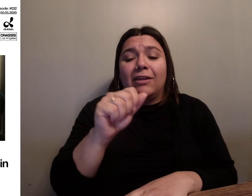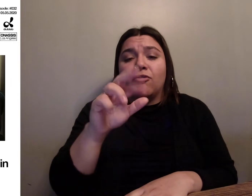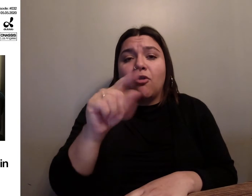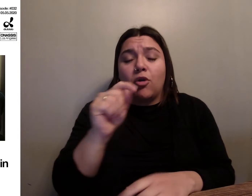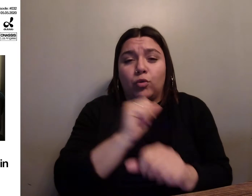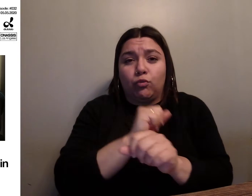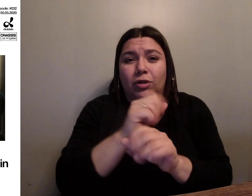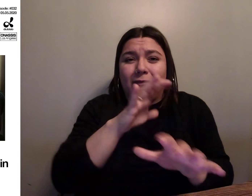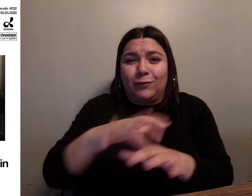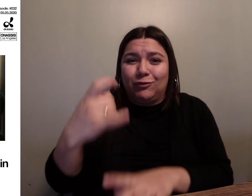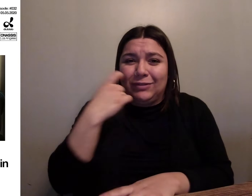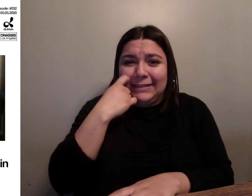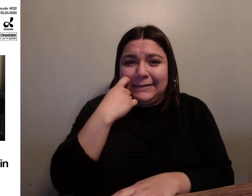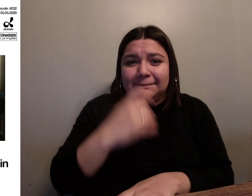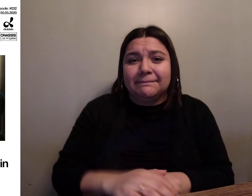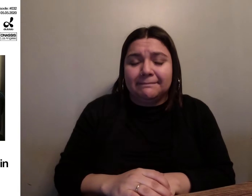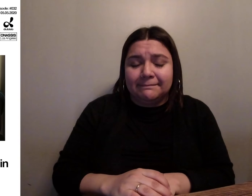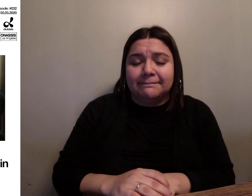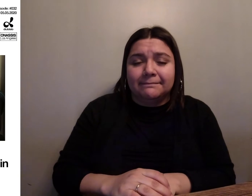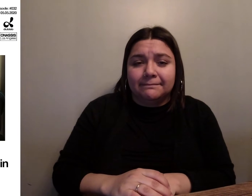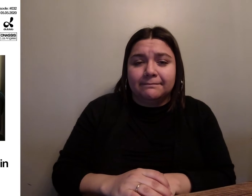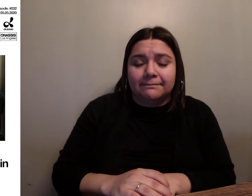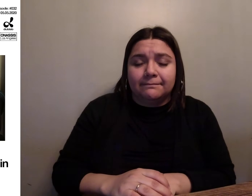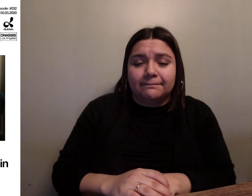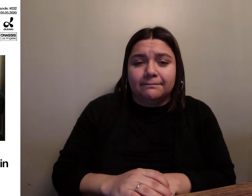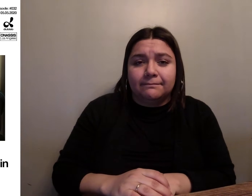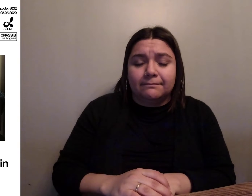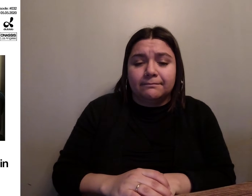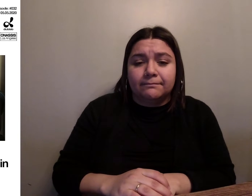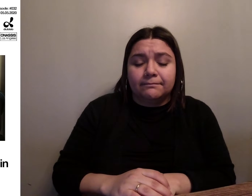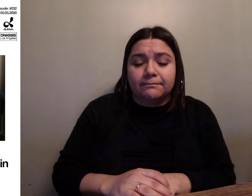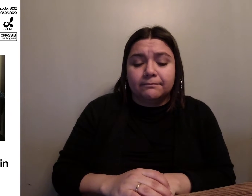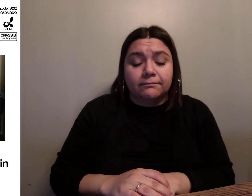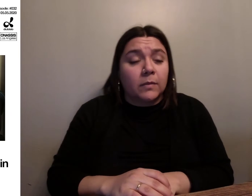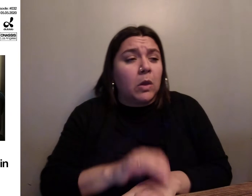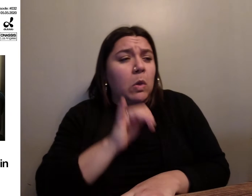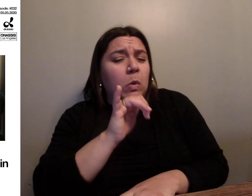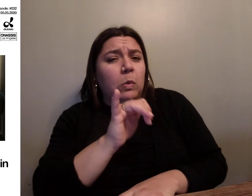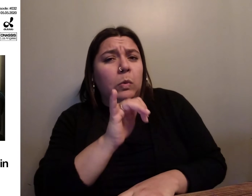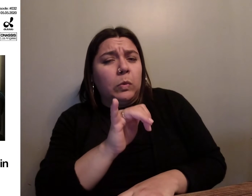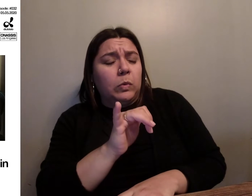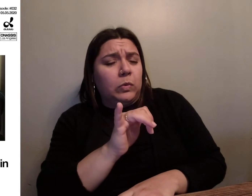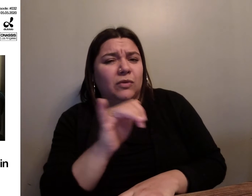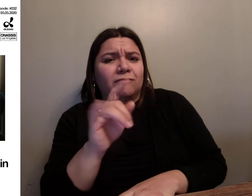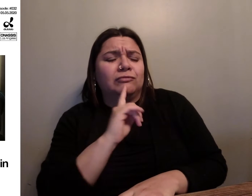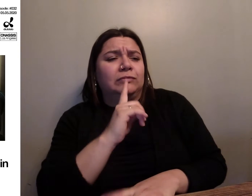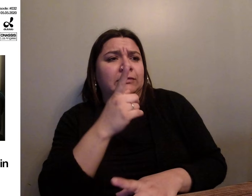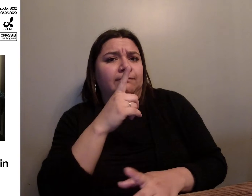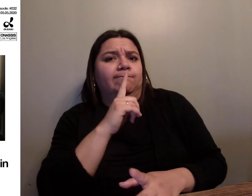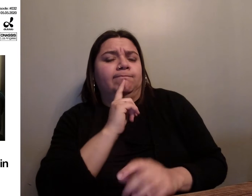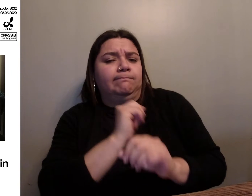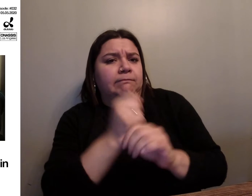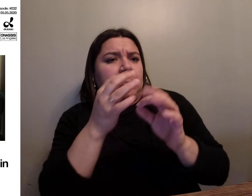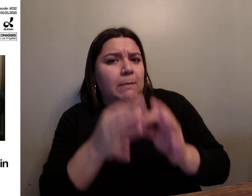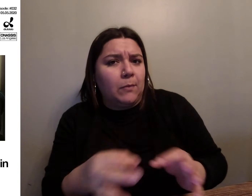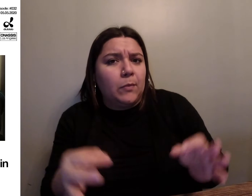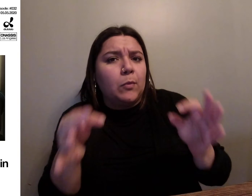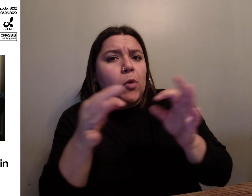Strikes me as so important because what we hear is so